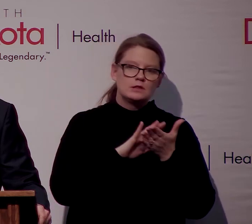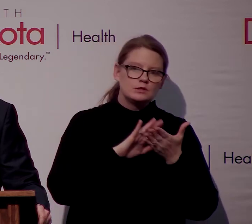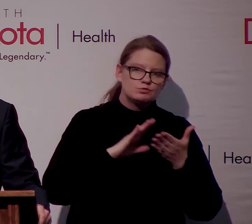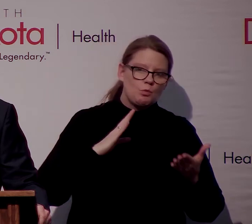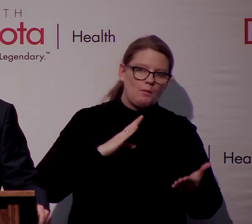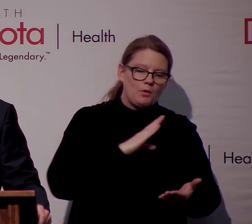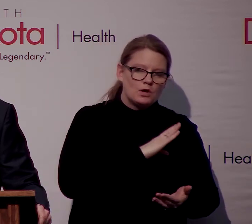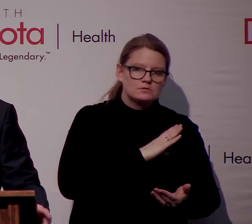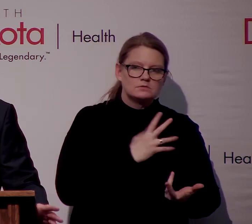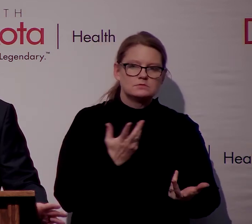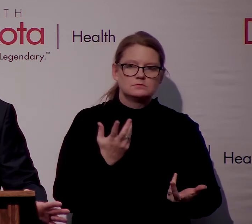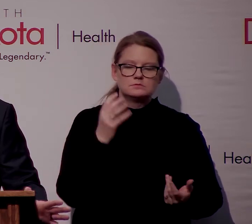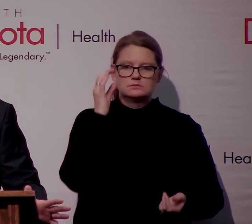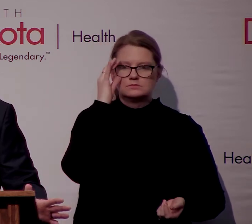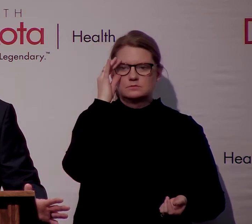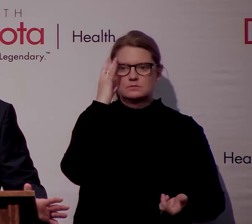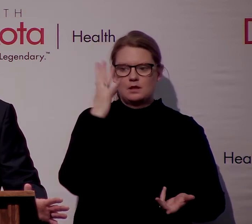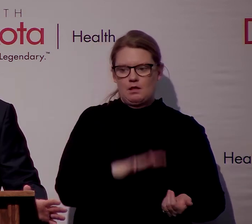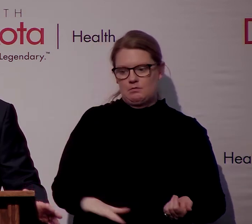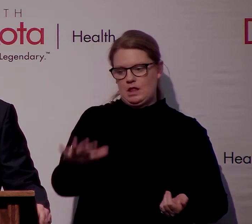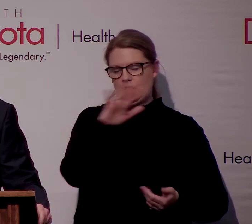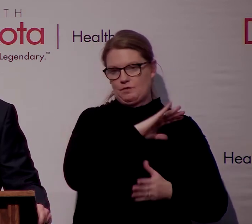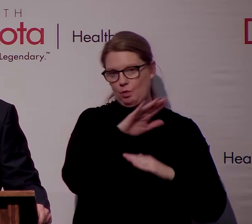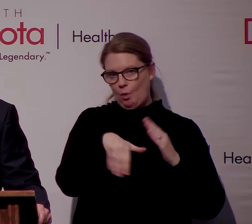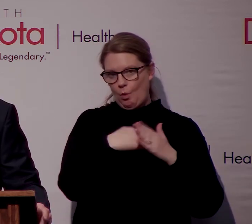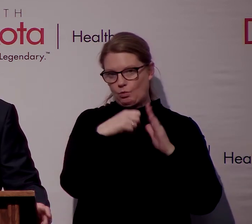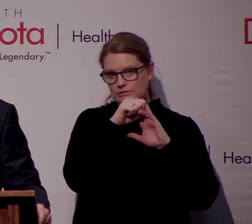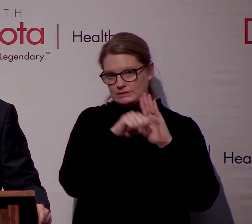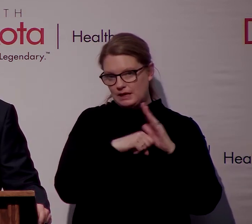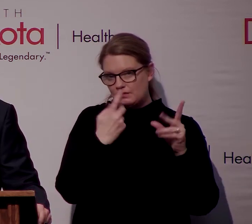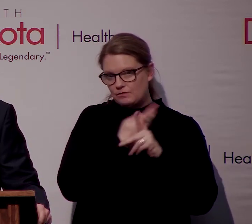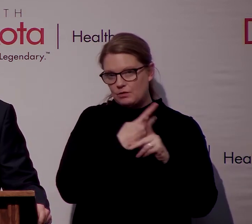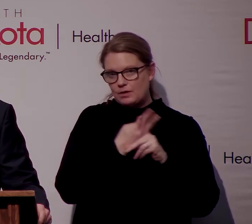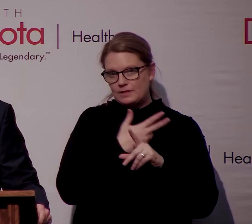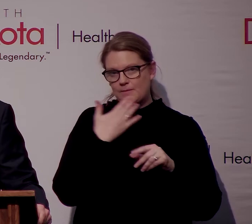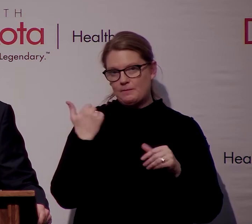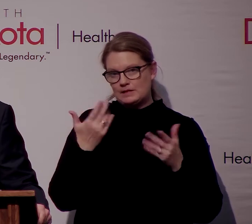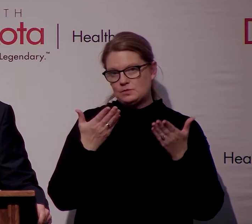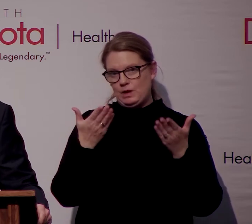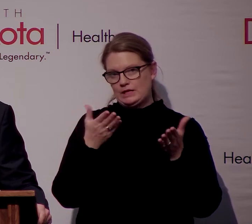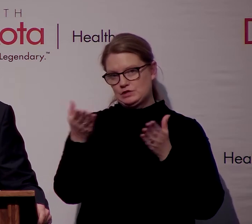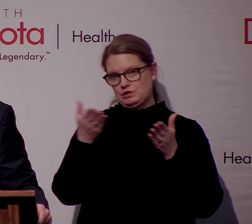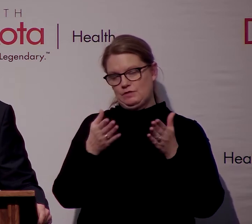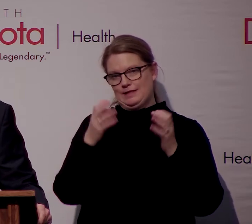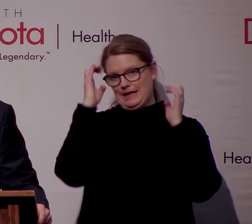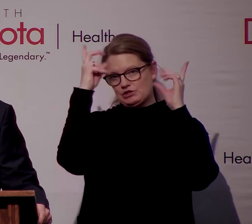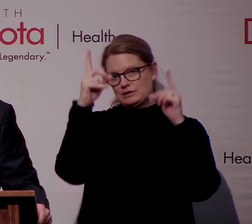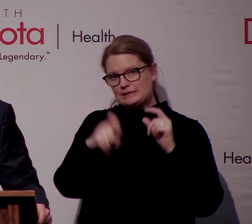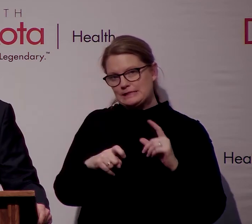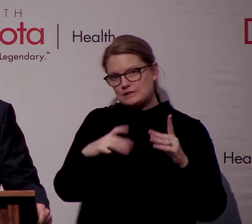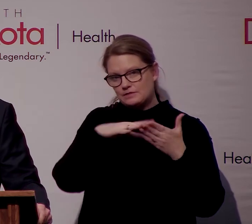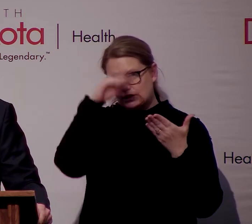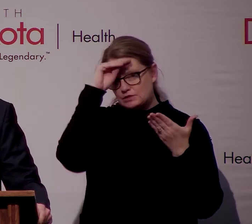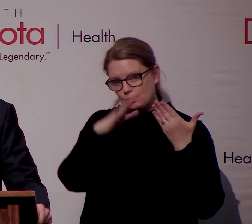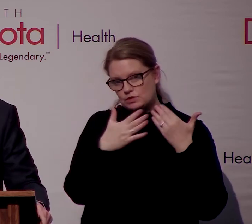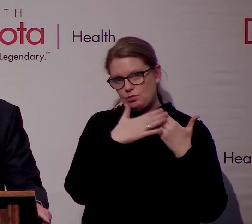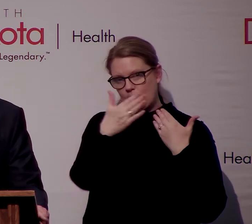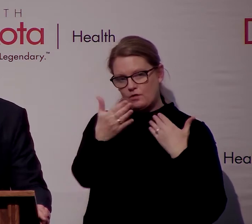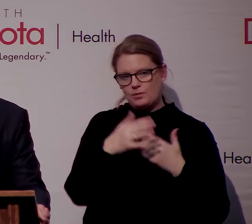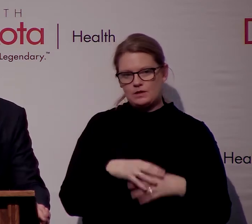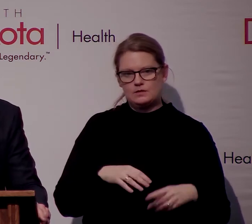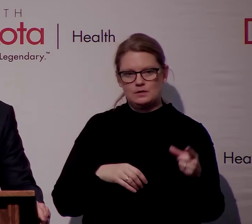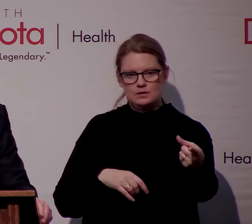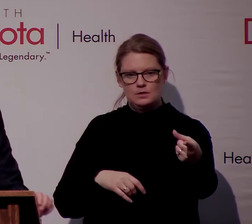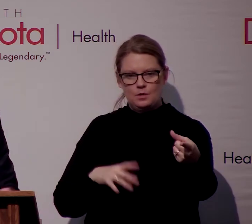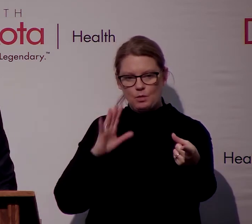boards and across the whole state to figure out what's the best way to serve the educational needs of our students going forward. What is